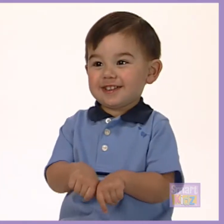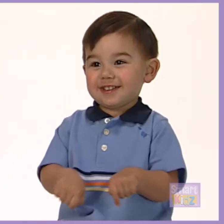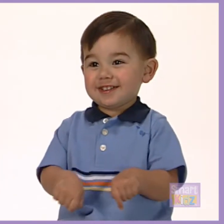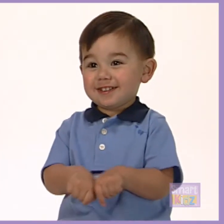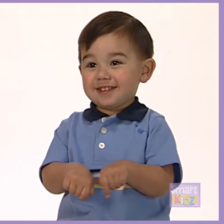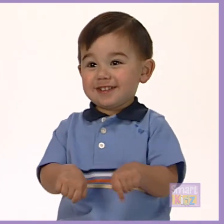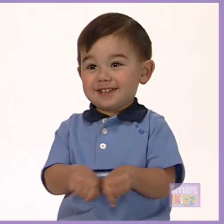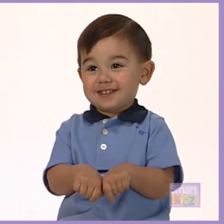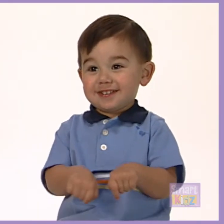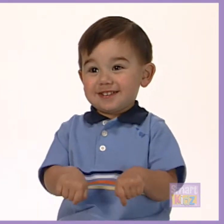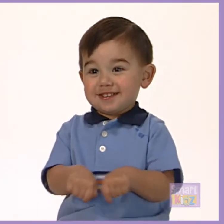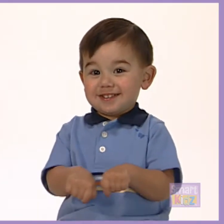Shoes.